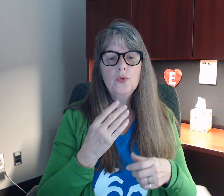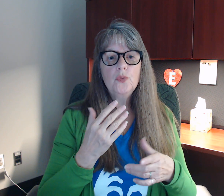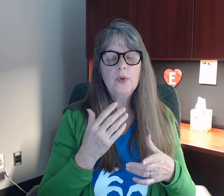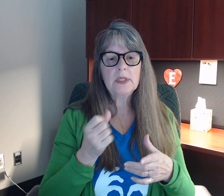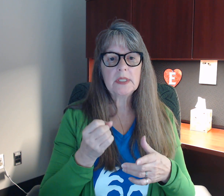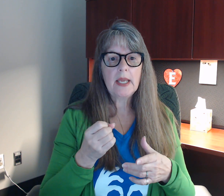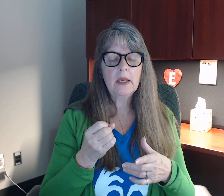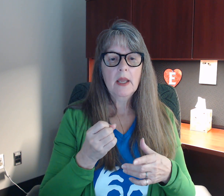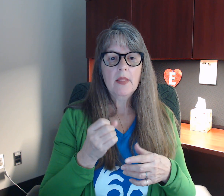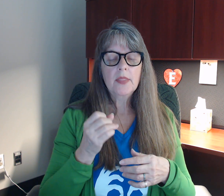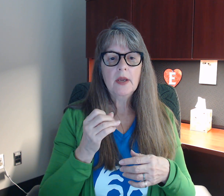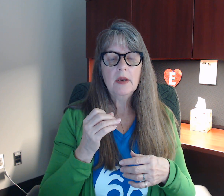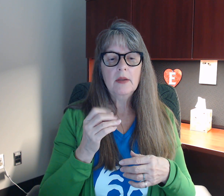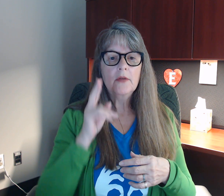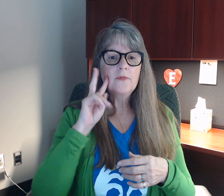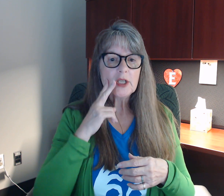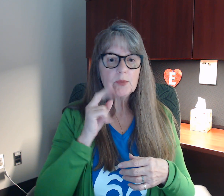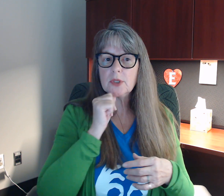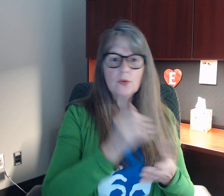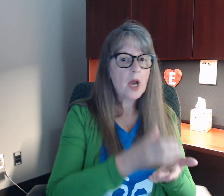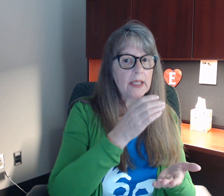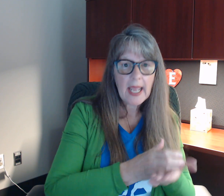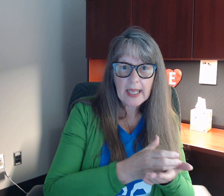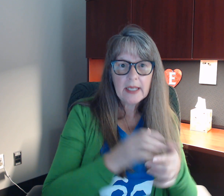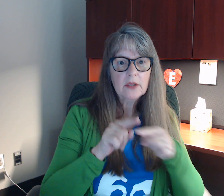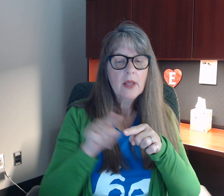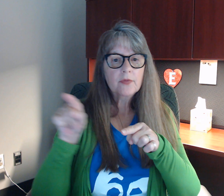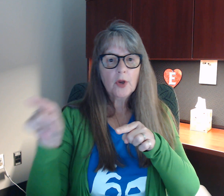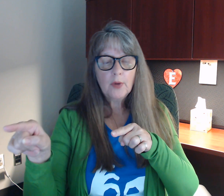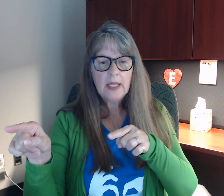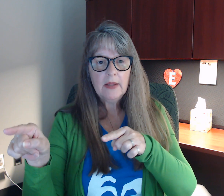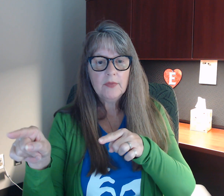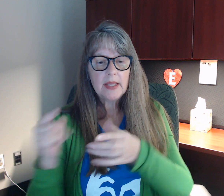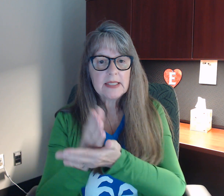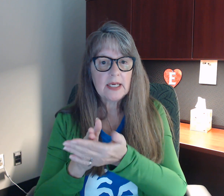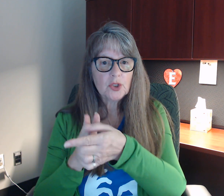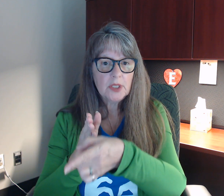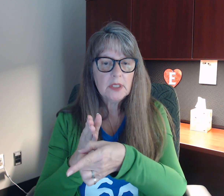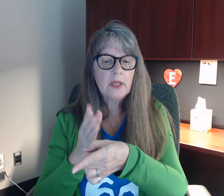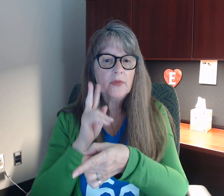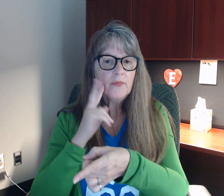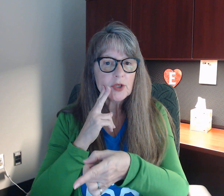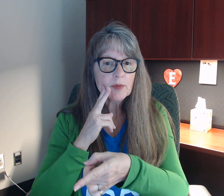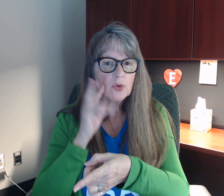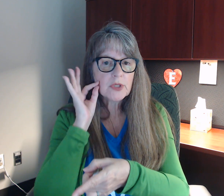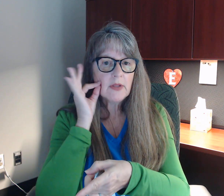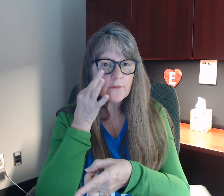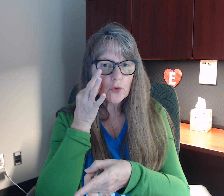food. It's like the vegetables that are not canned, they're in that section of the vegetables and the